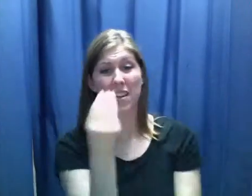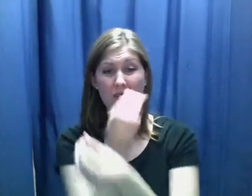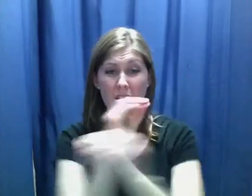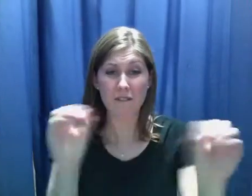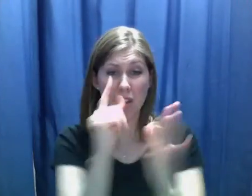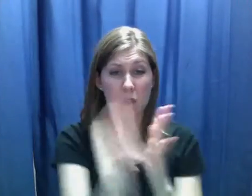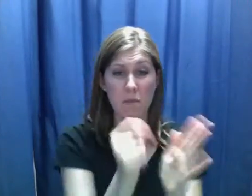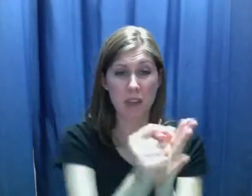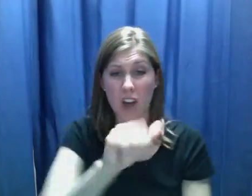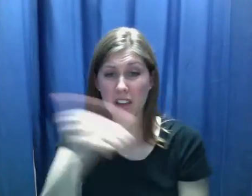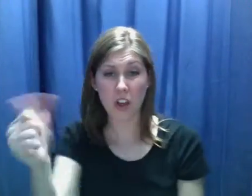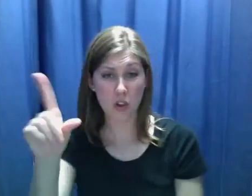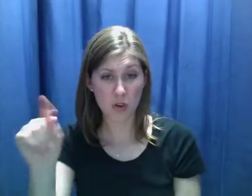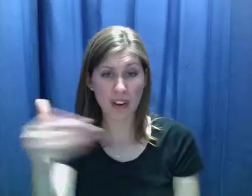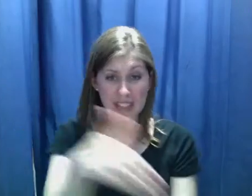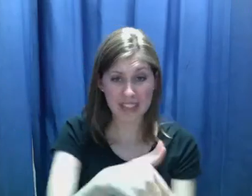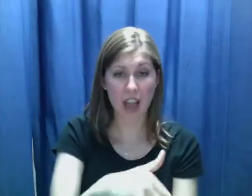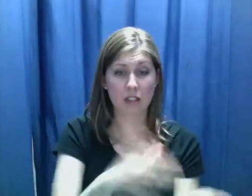after arriving in the United States.